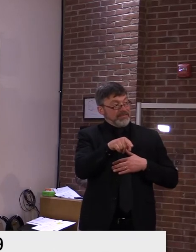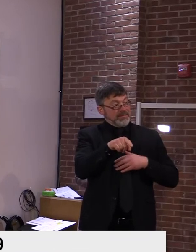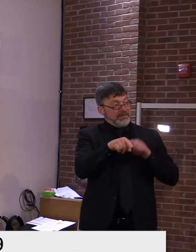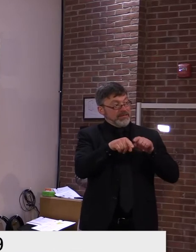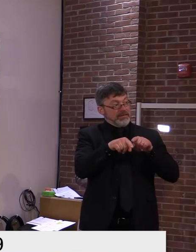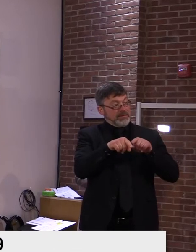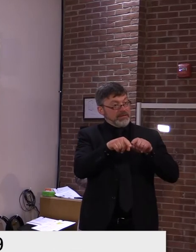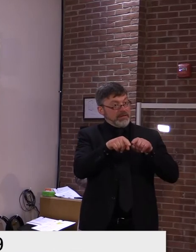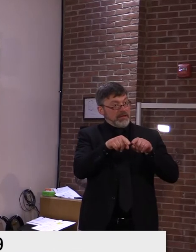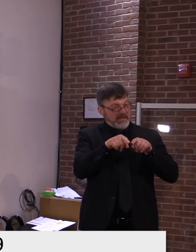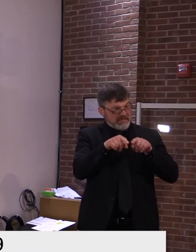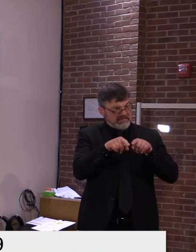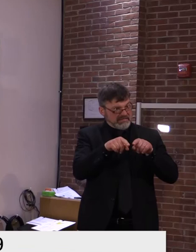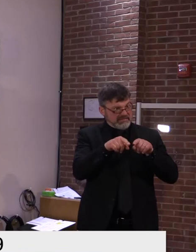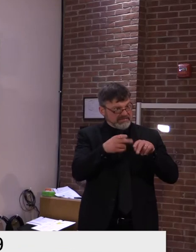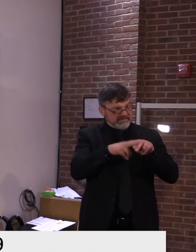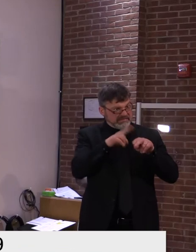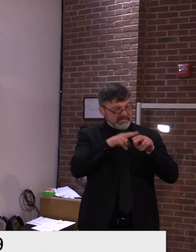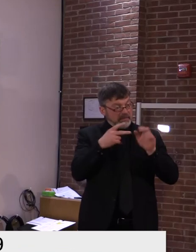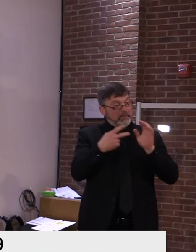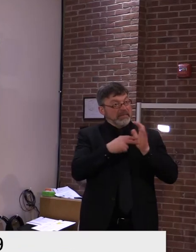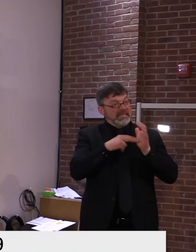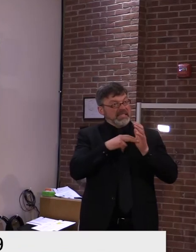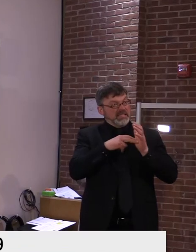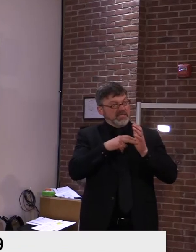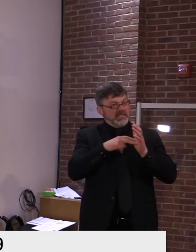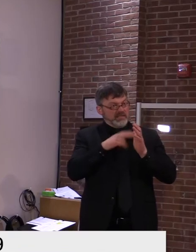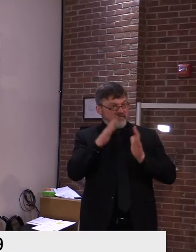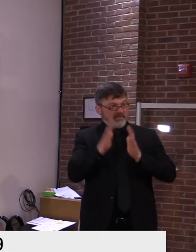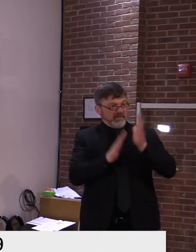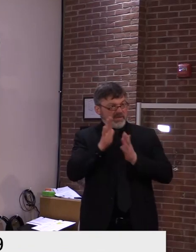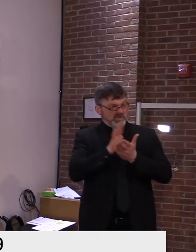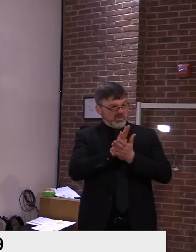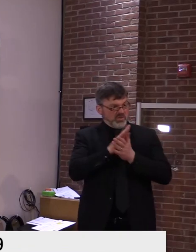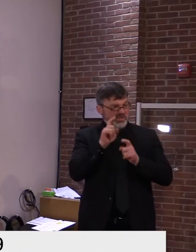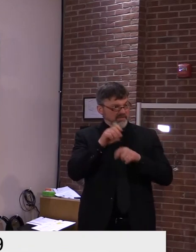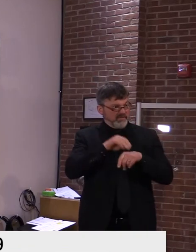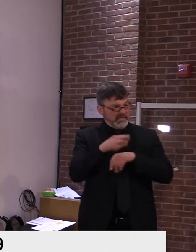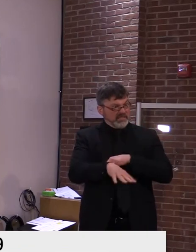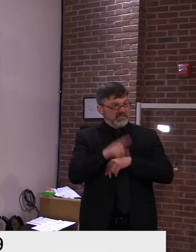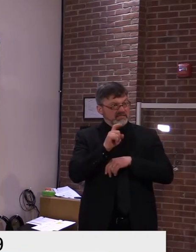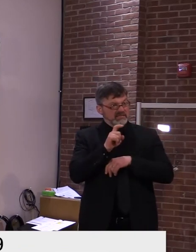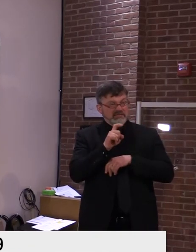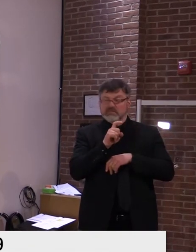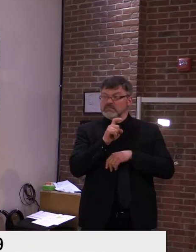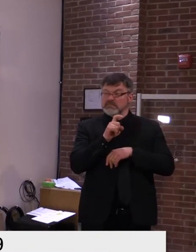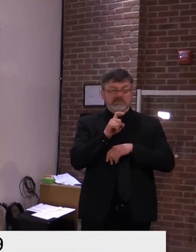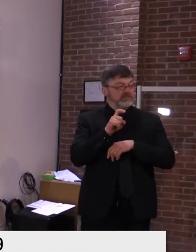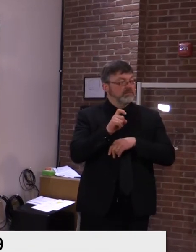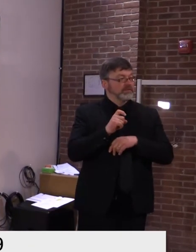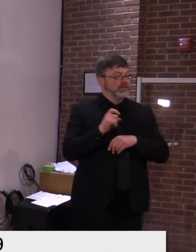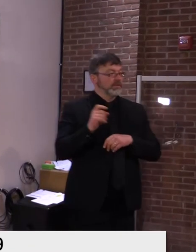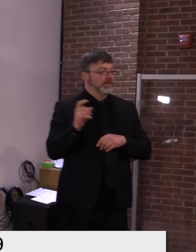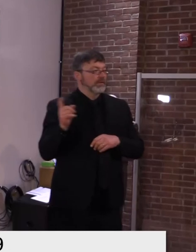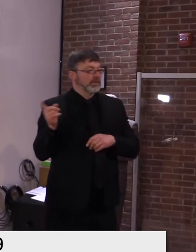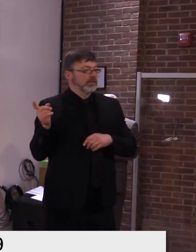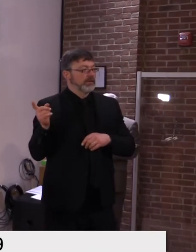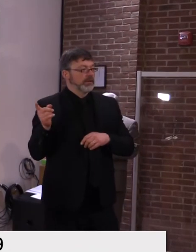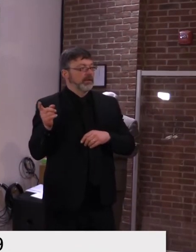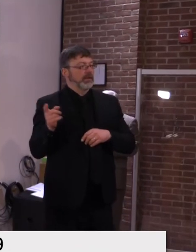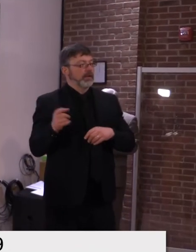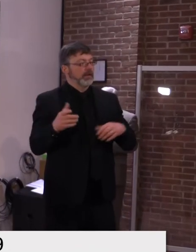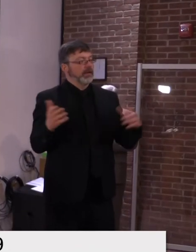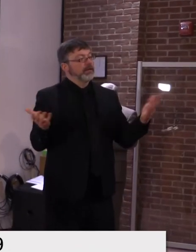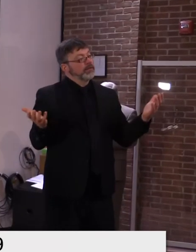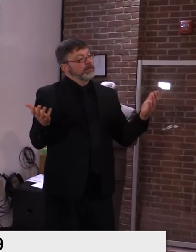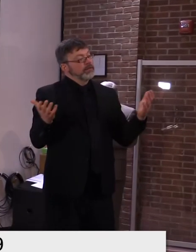I think that we have to consider the different areas and how the virus gets